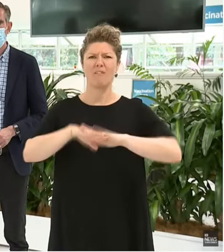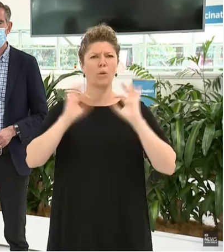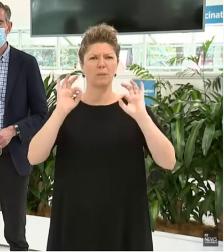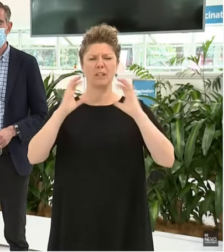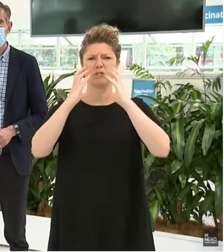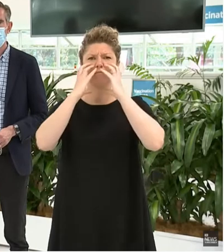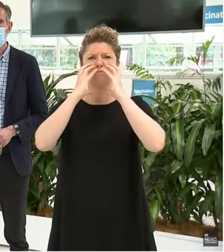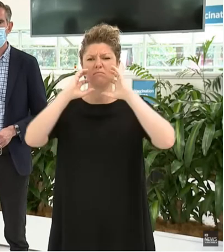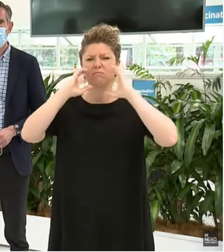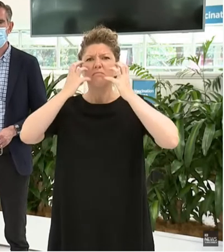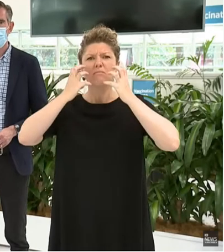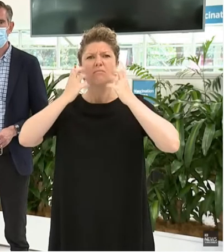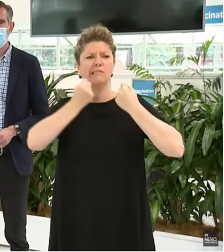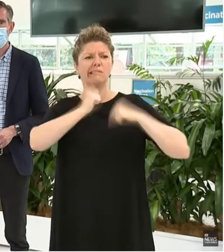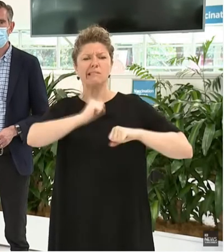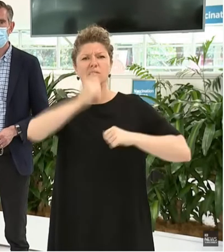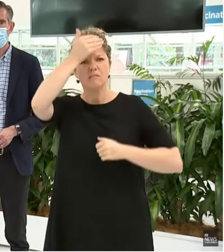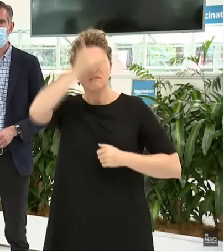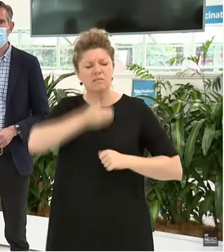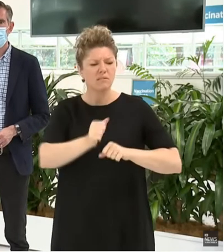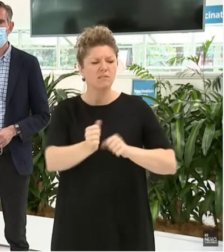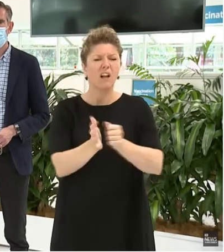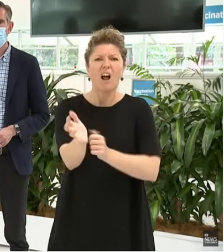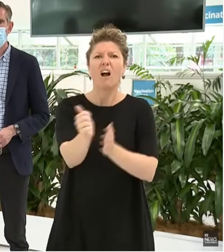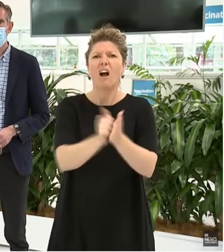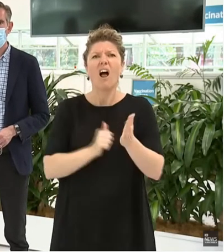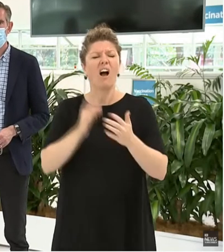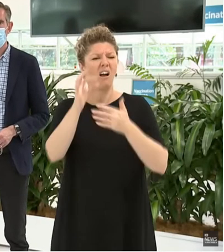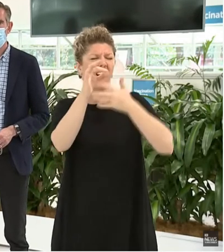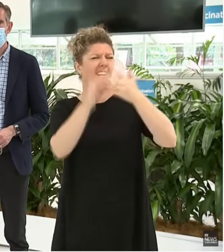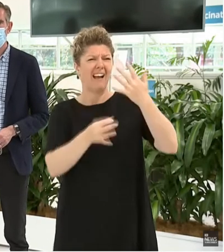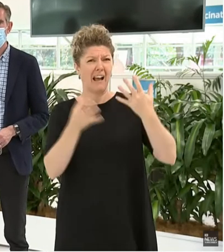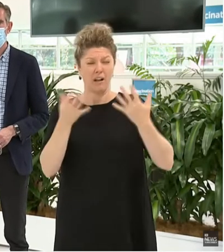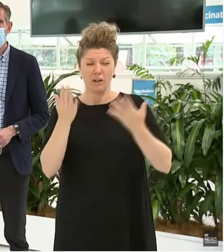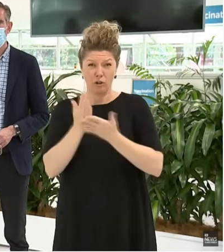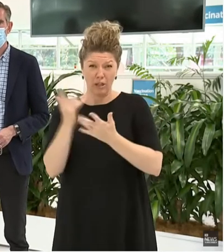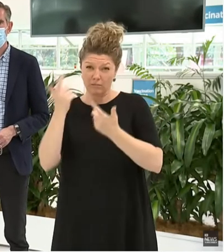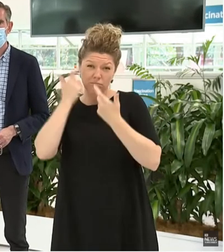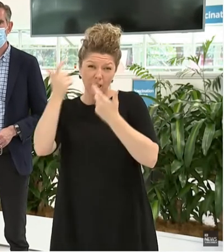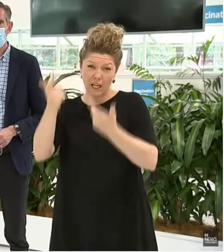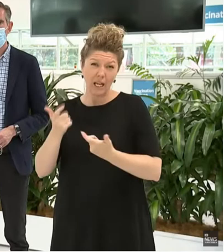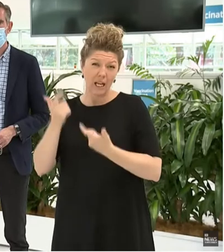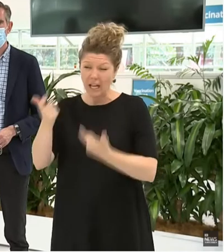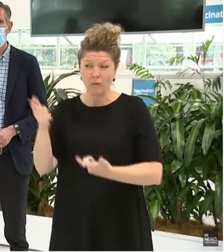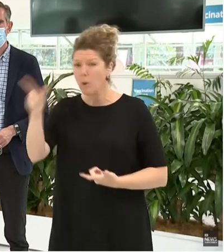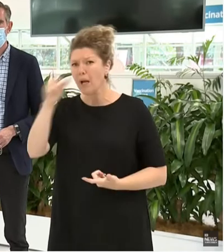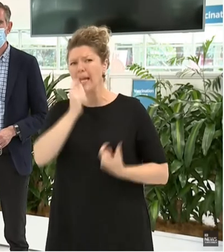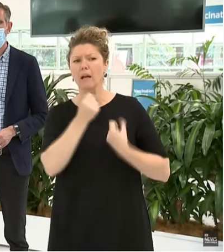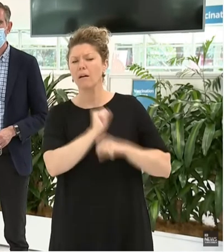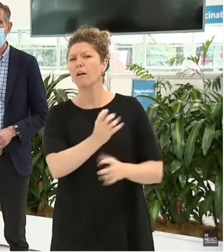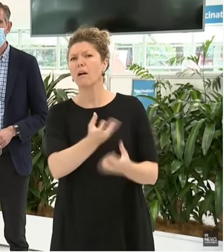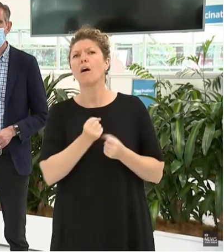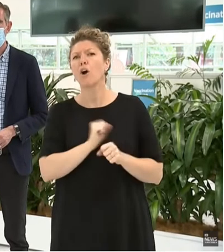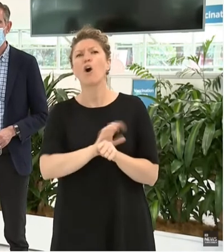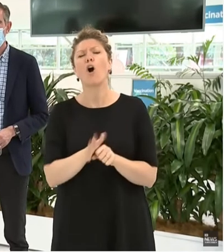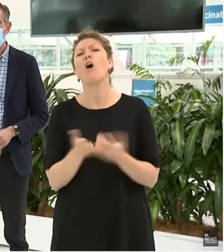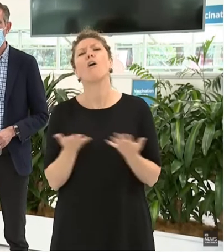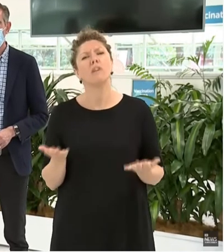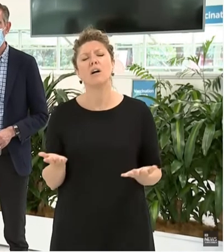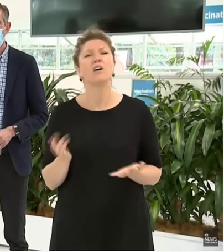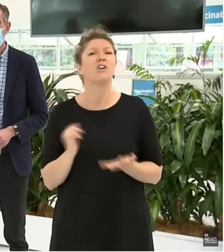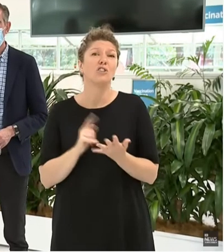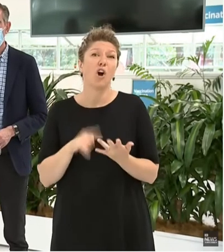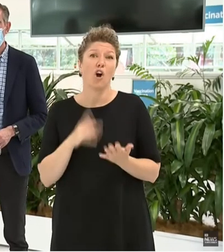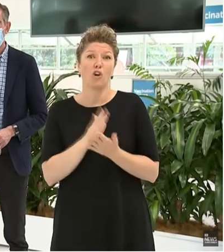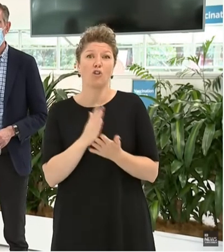PPE, and so if you're erring on the side of caution, it would certainly be an area that